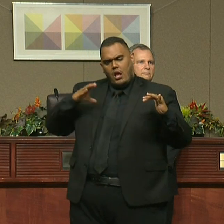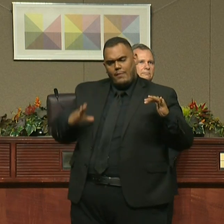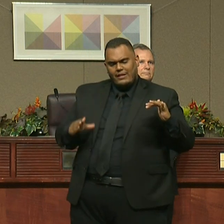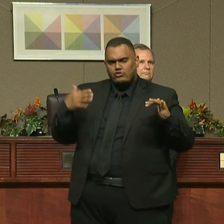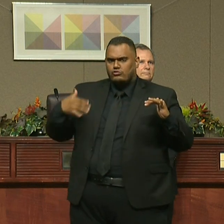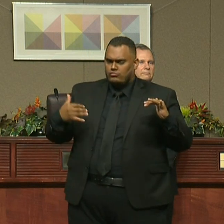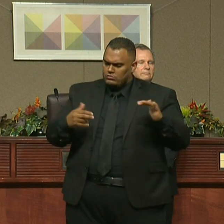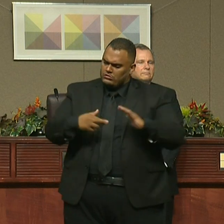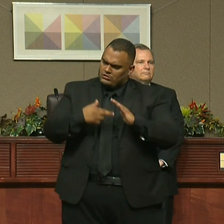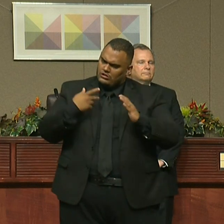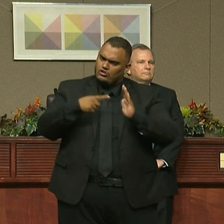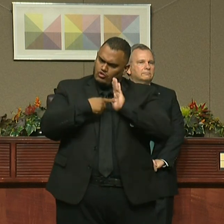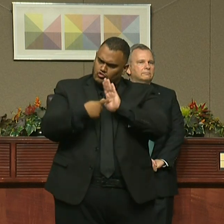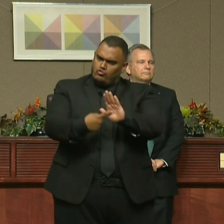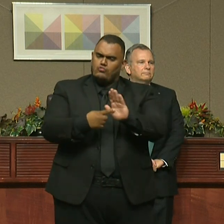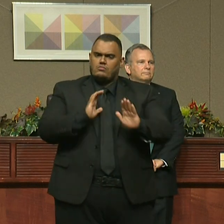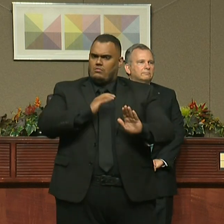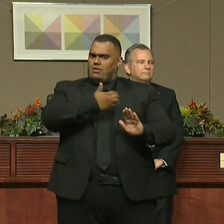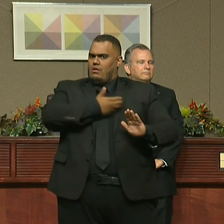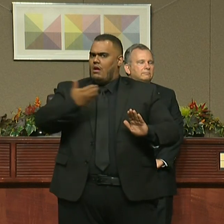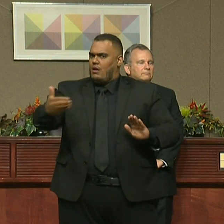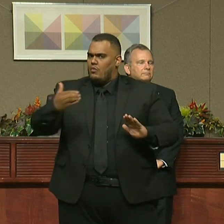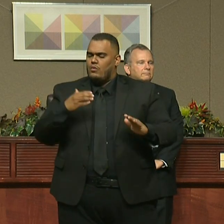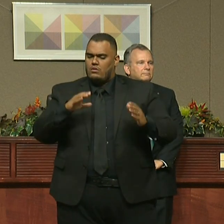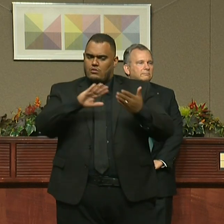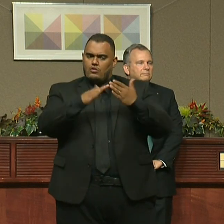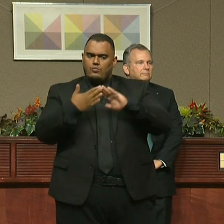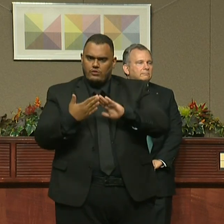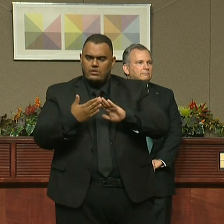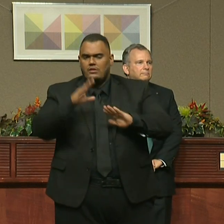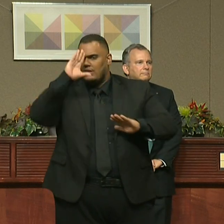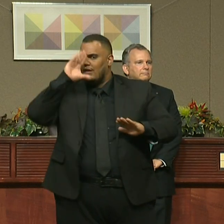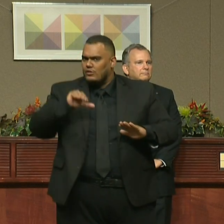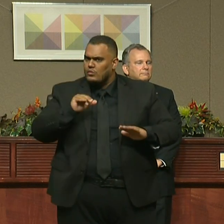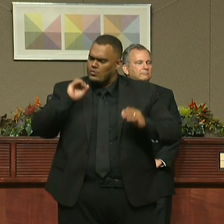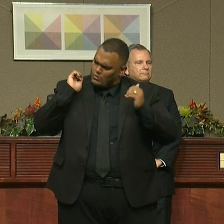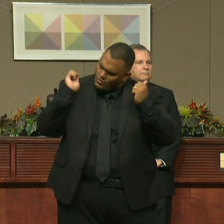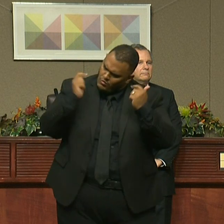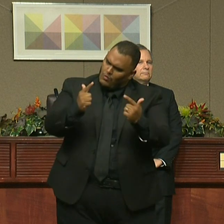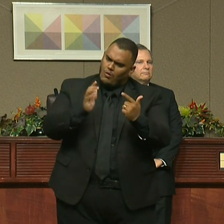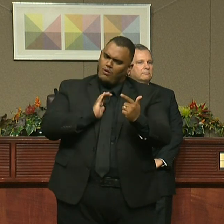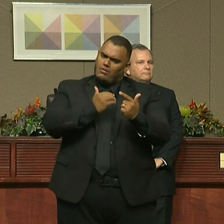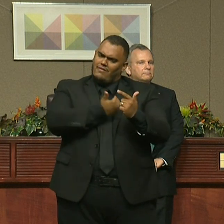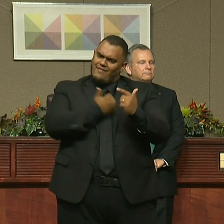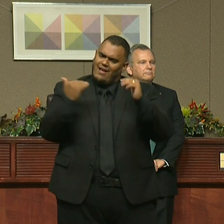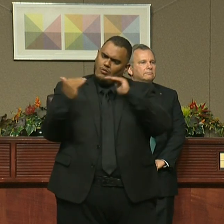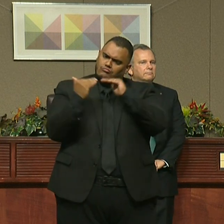our community. And I know that each one of our colleagues are concerned about